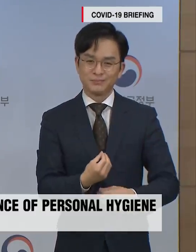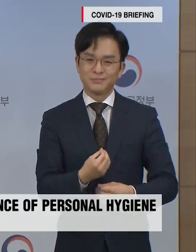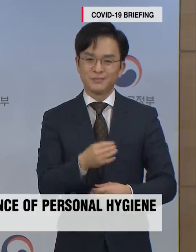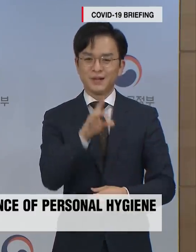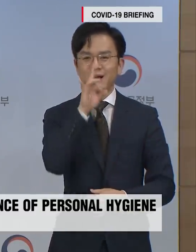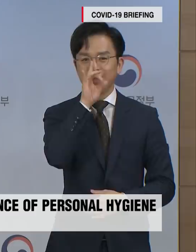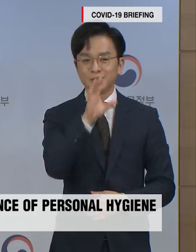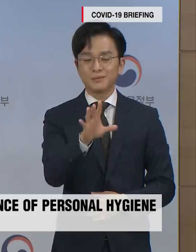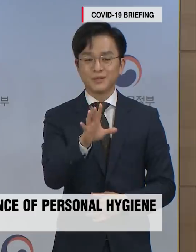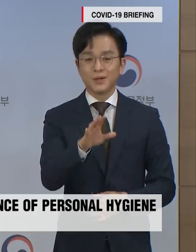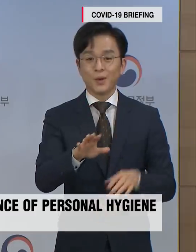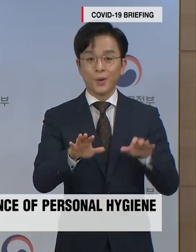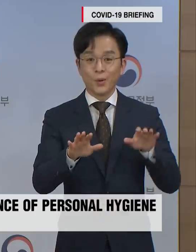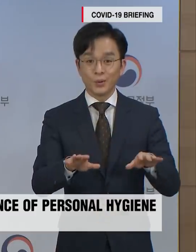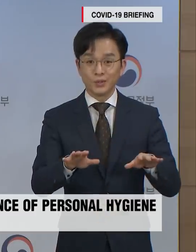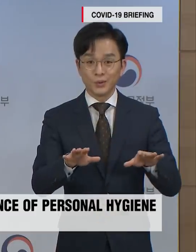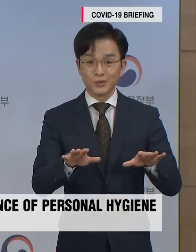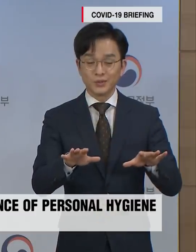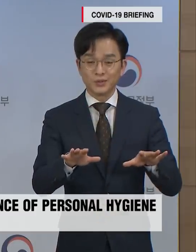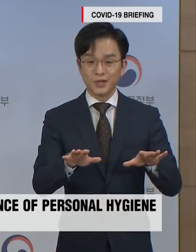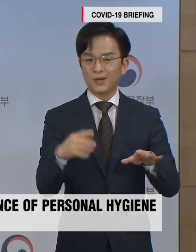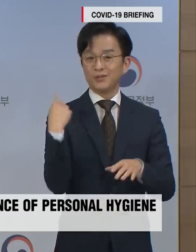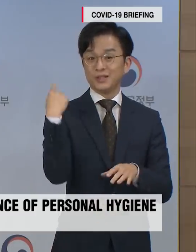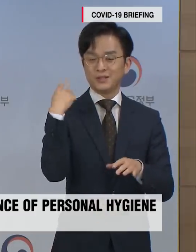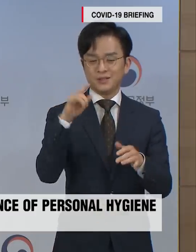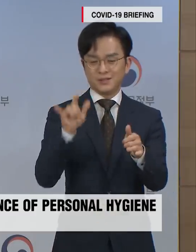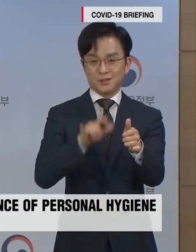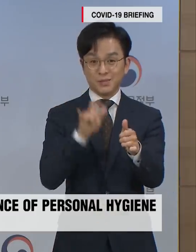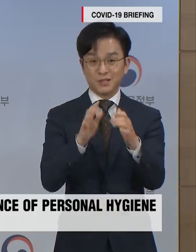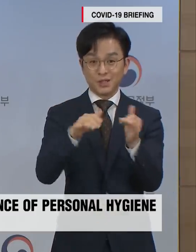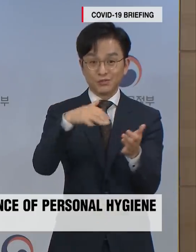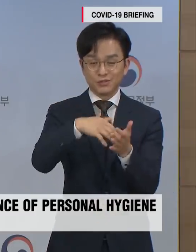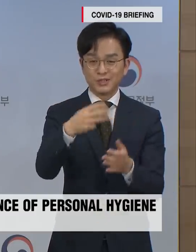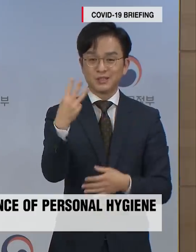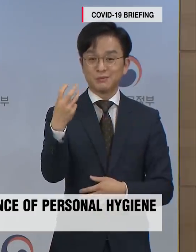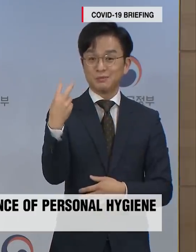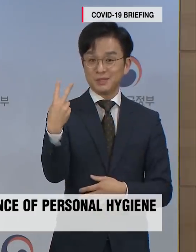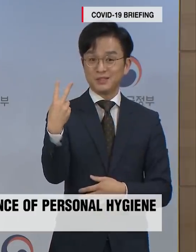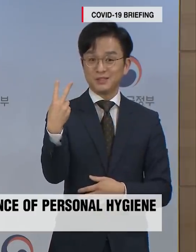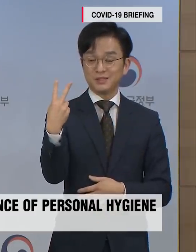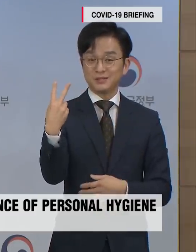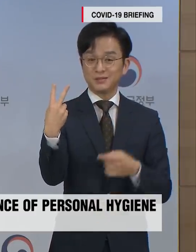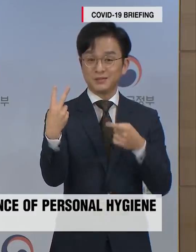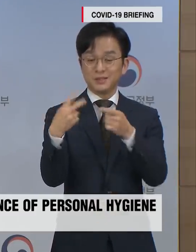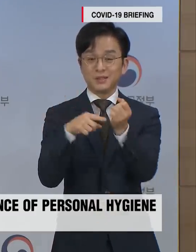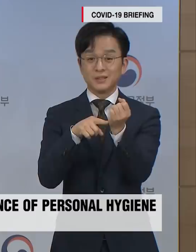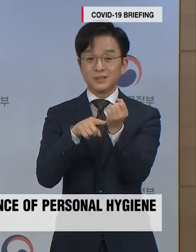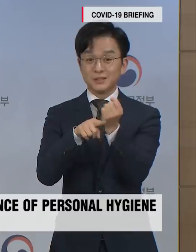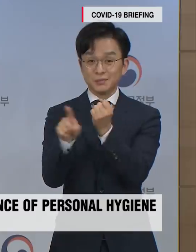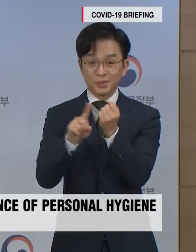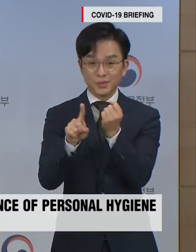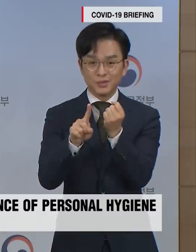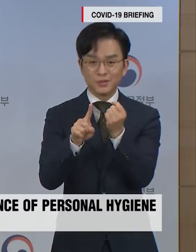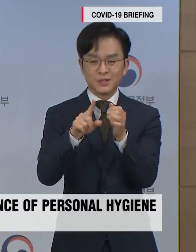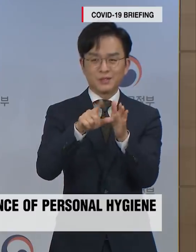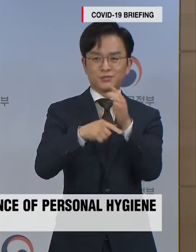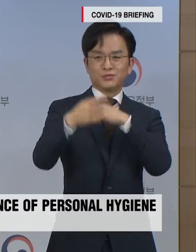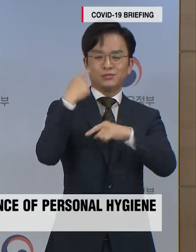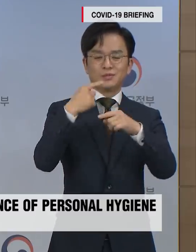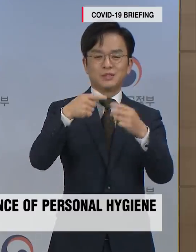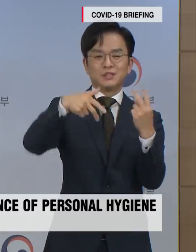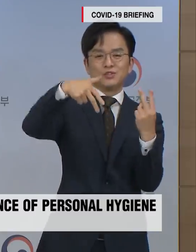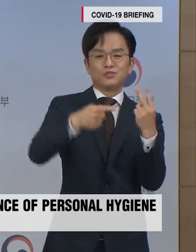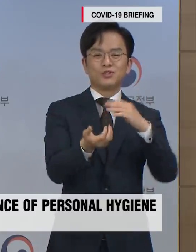of additional confirmed cases that happened recently. So we have to make sure to be tense. So this is the achievement